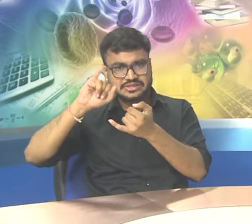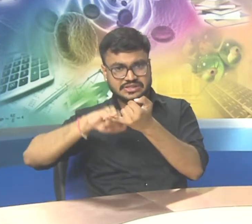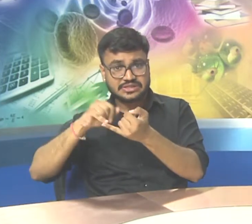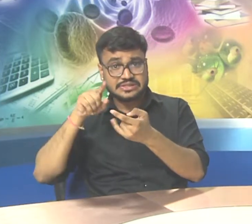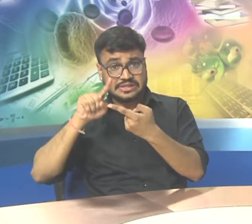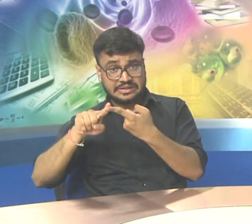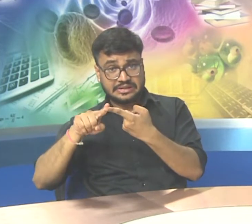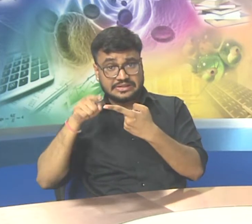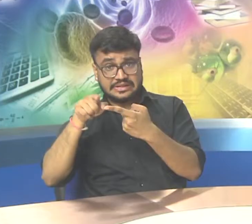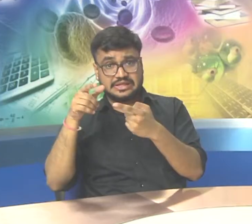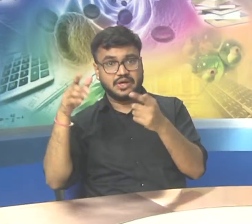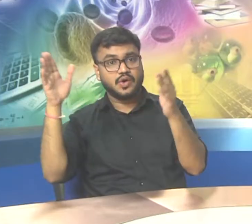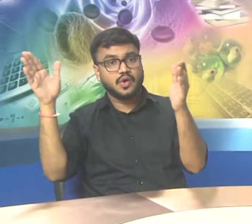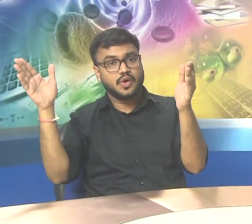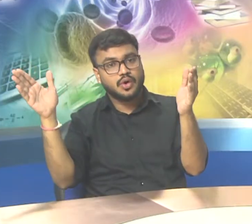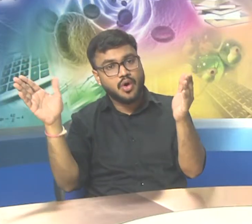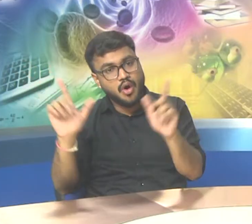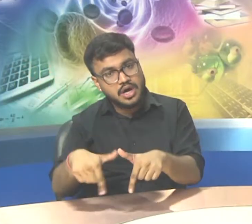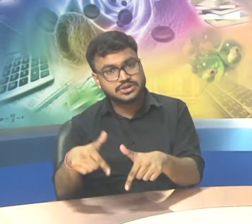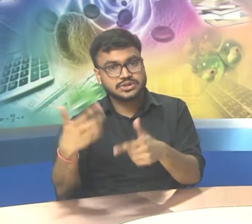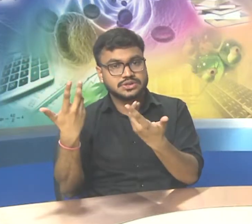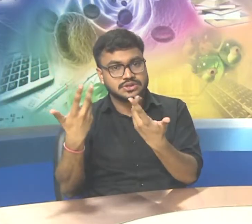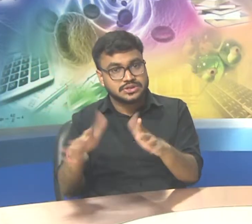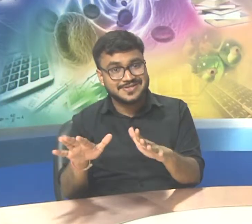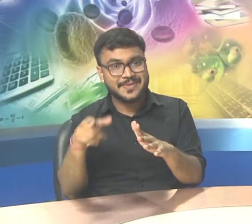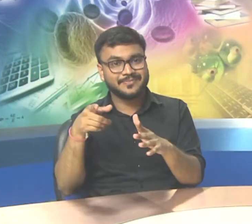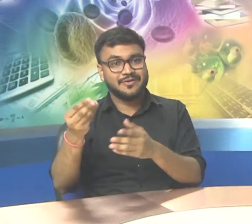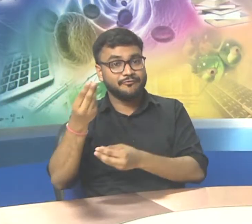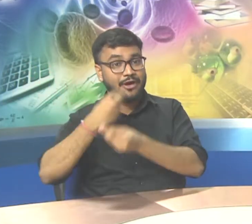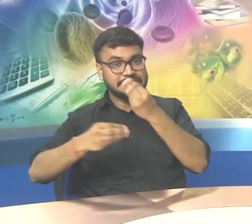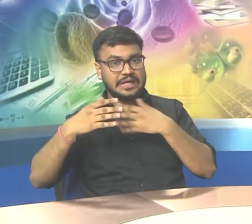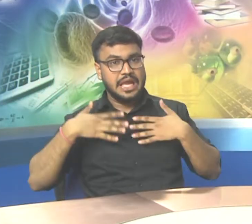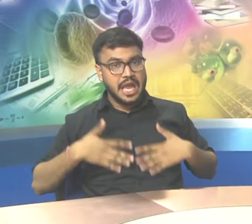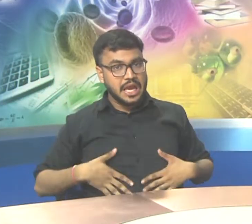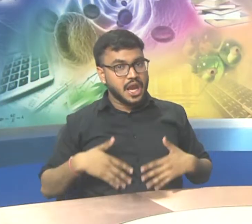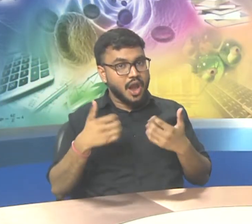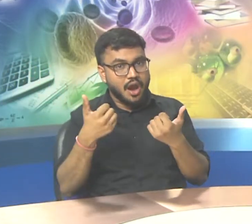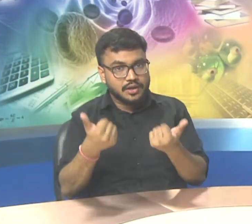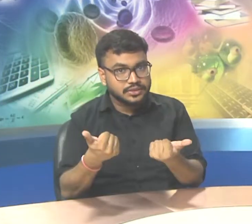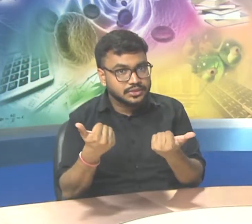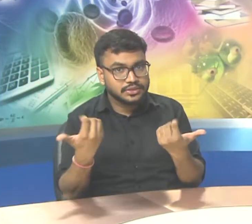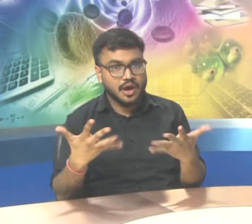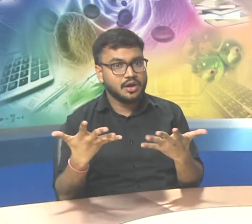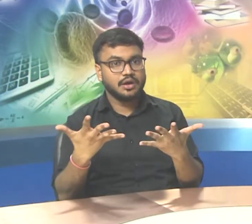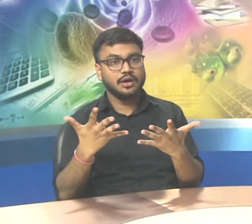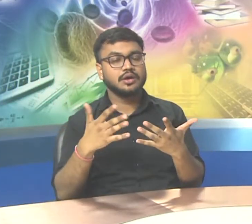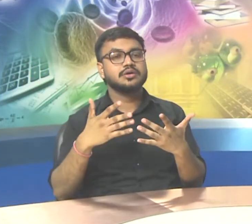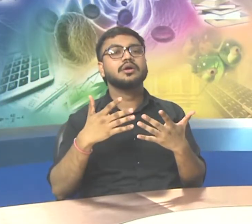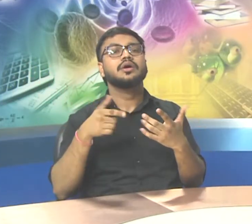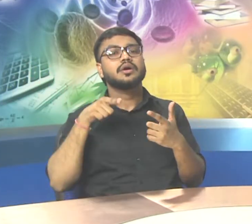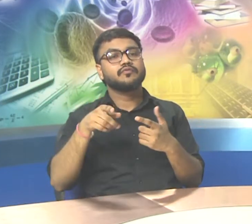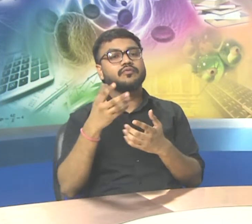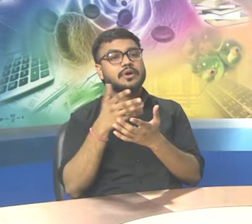They are present as cellulose and hemicellulose and cannot